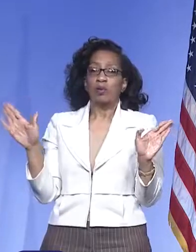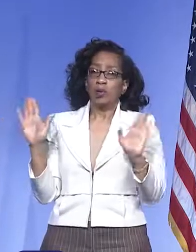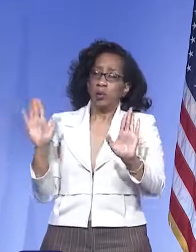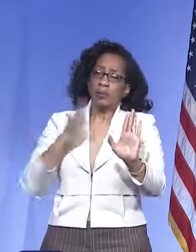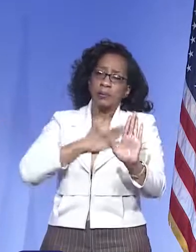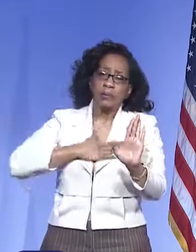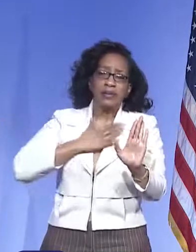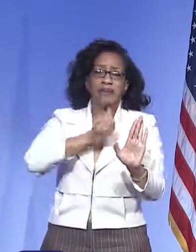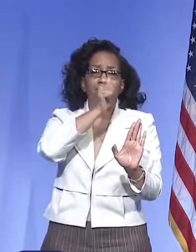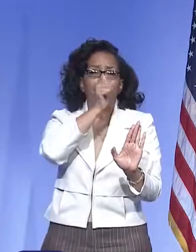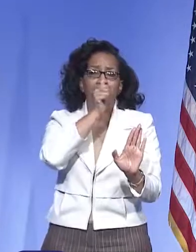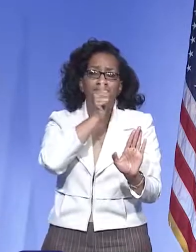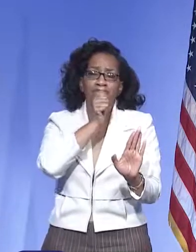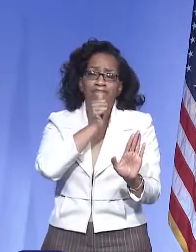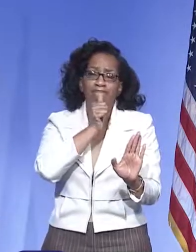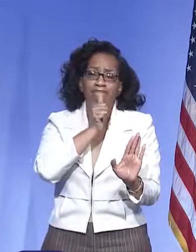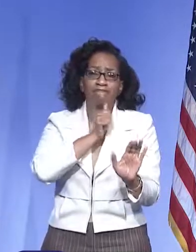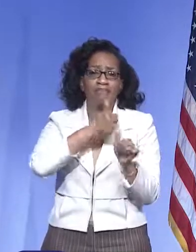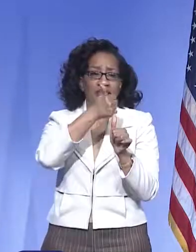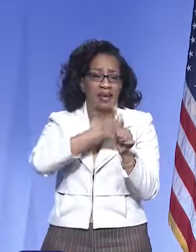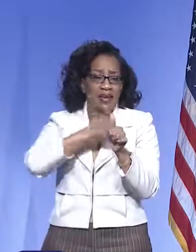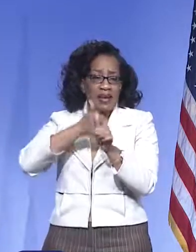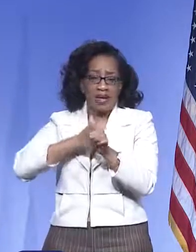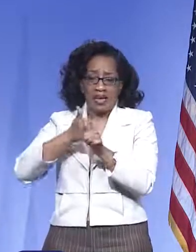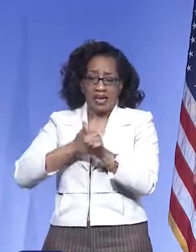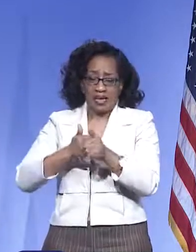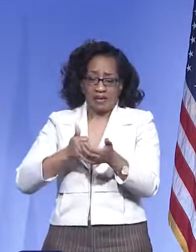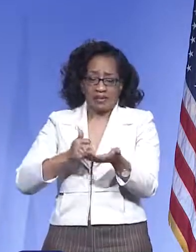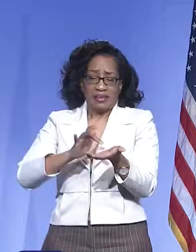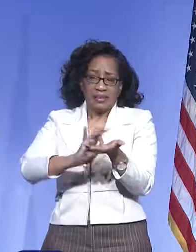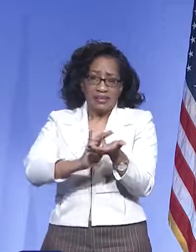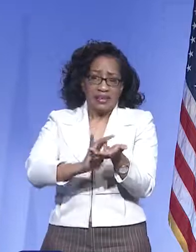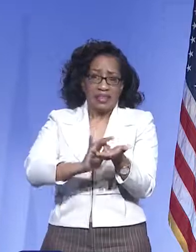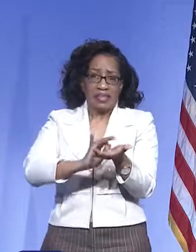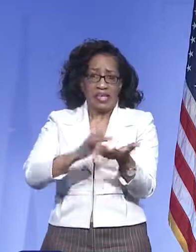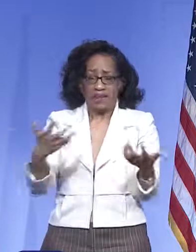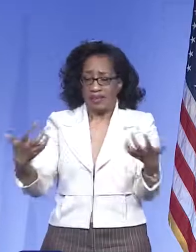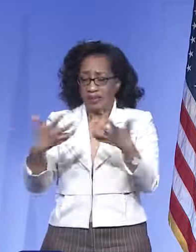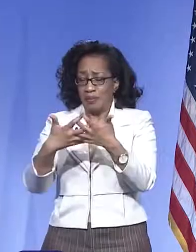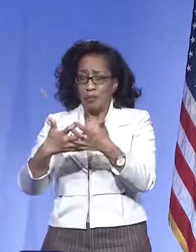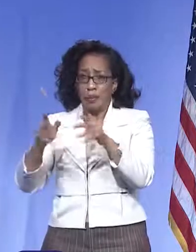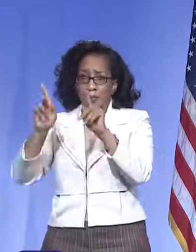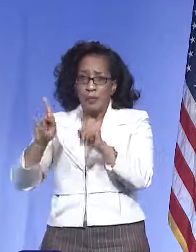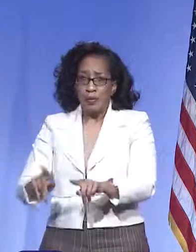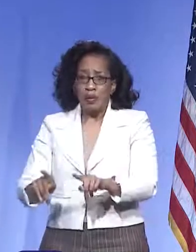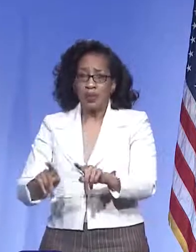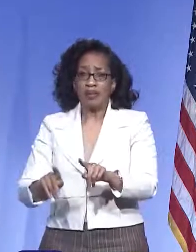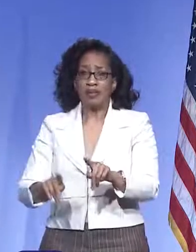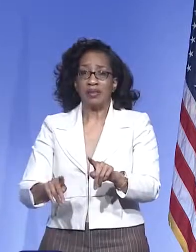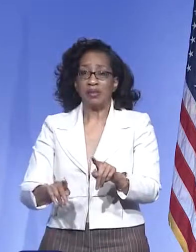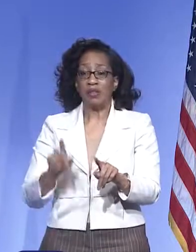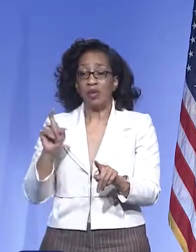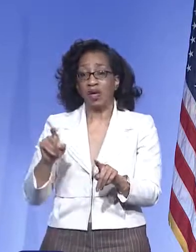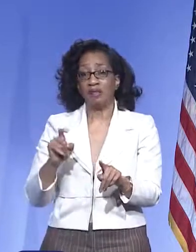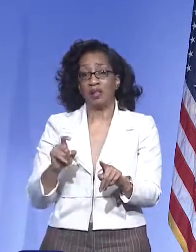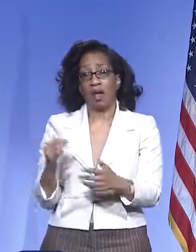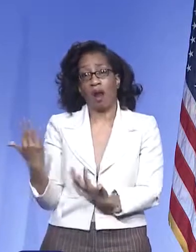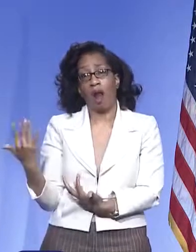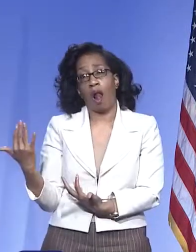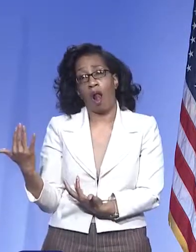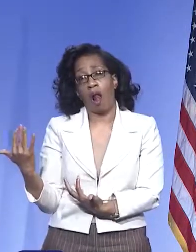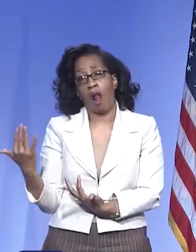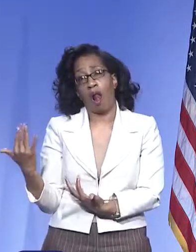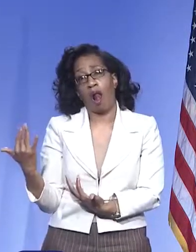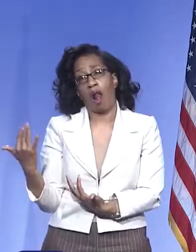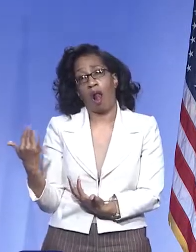every vaccine that I receive is matched to an appointment. Every appointment has a person that fills that appointment. Nobody has to wait an excessive period of